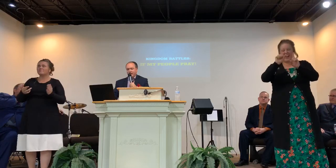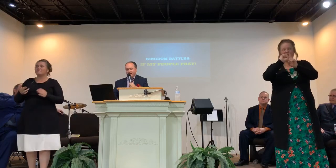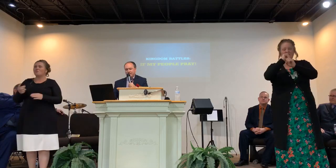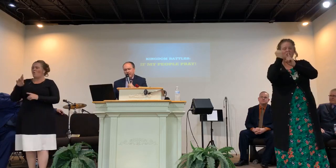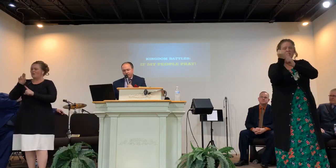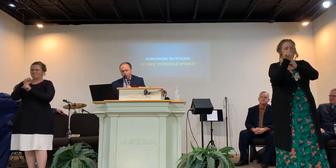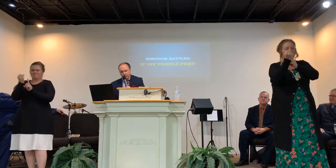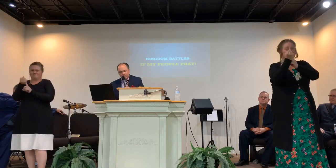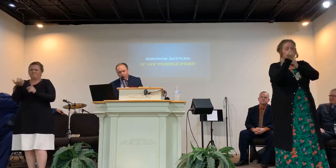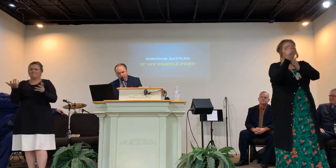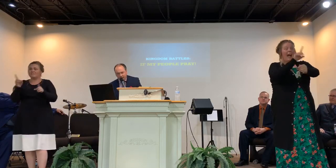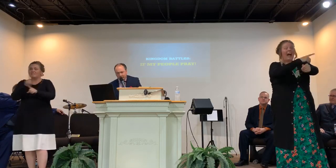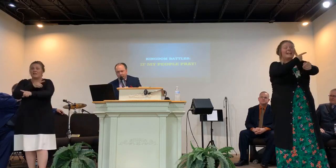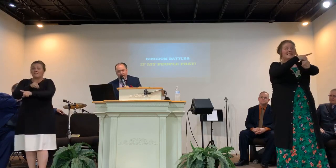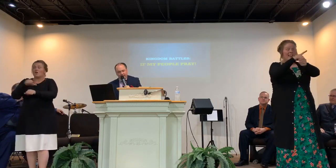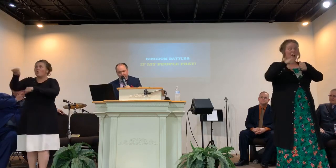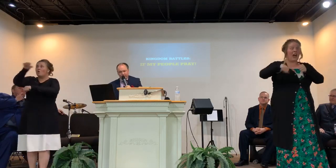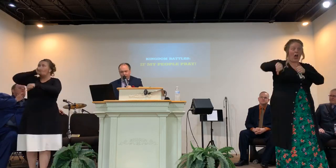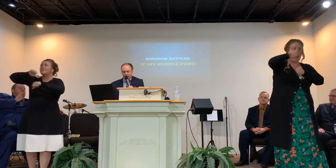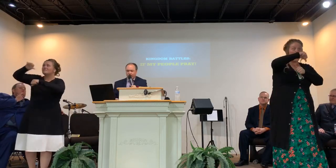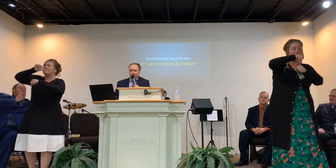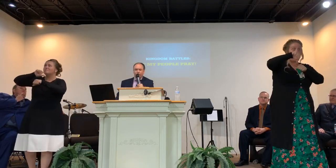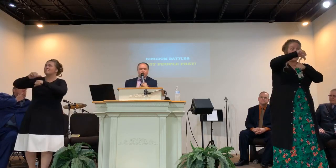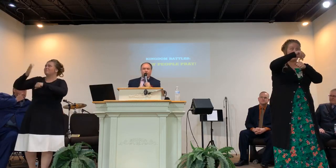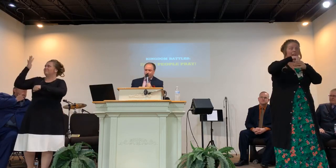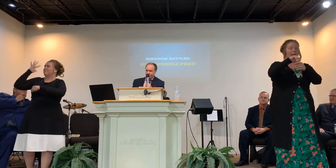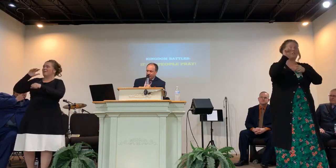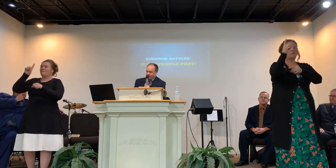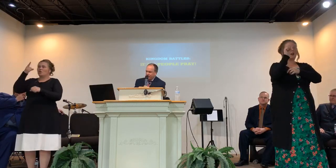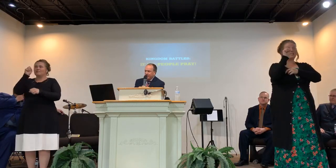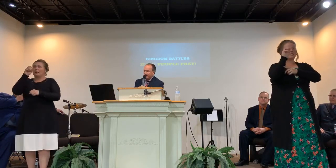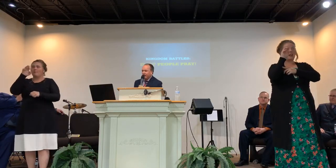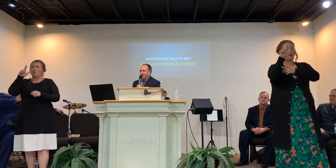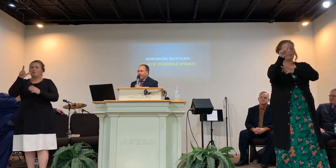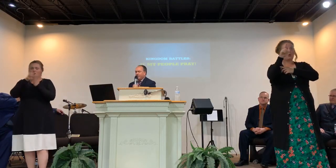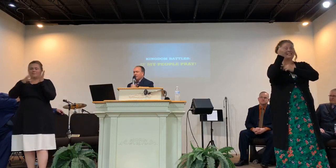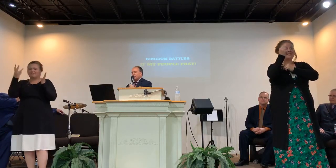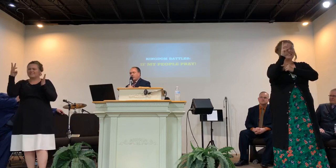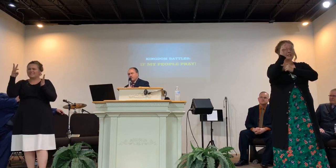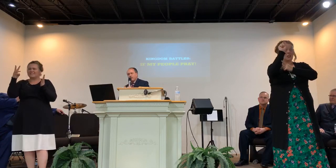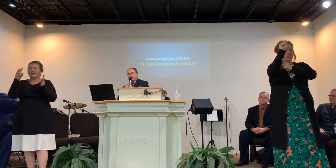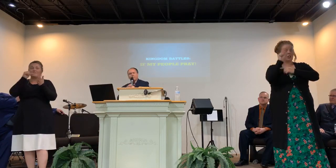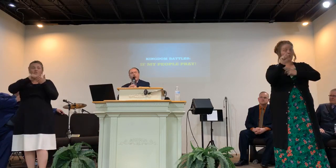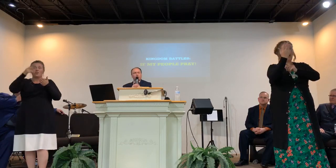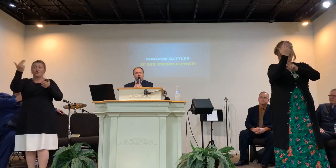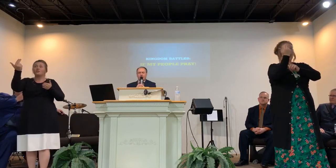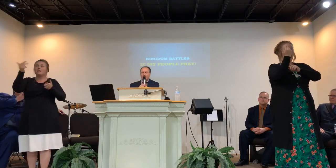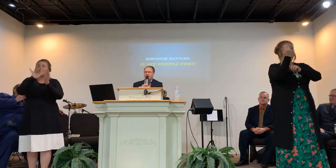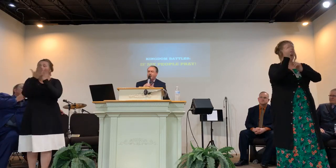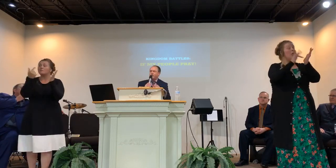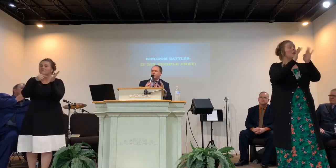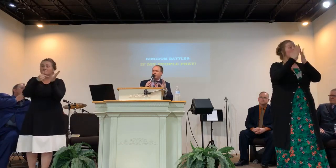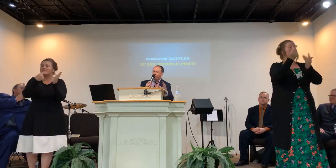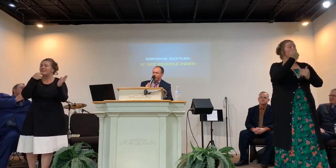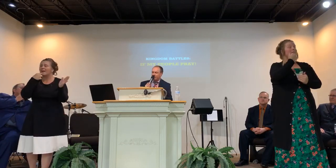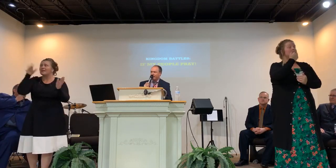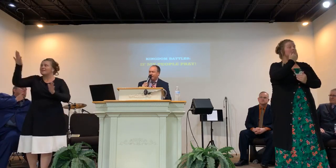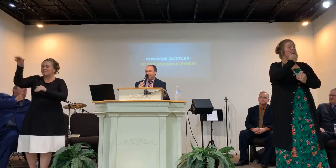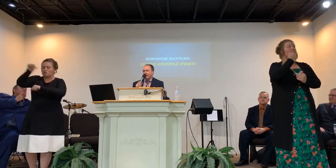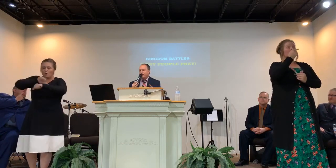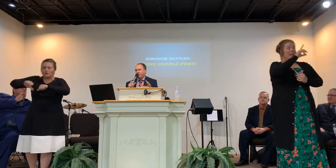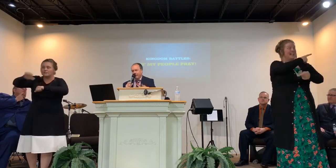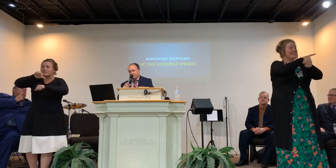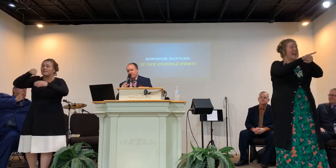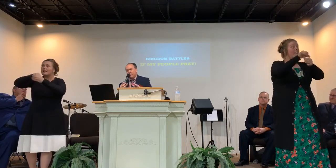circumstance. David was anointed back in 1 Samuel chapter 16 and verse 13. The Bible says that he was